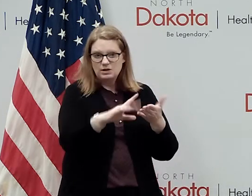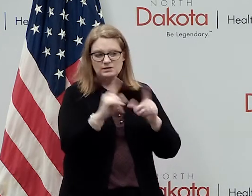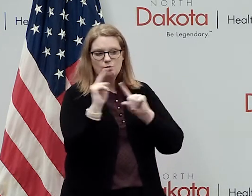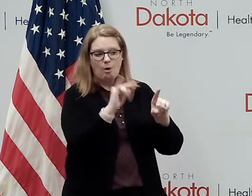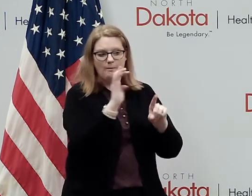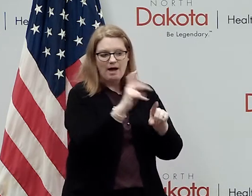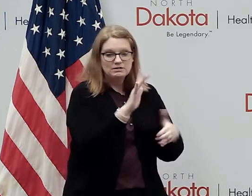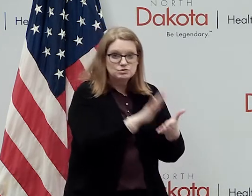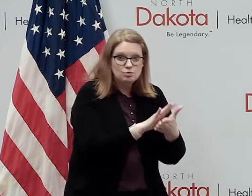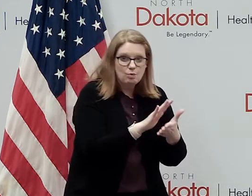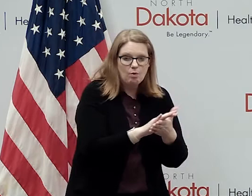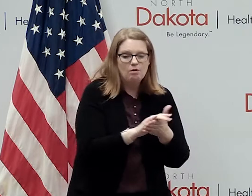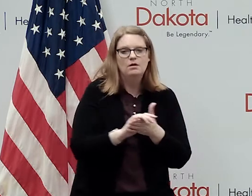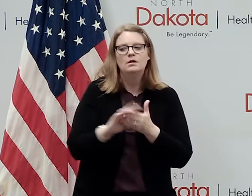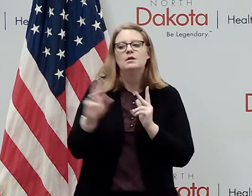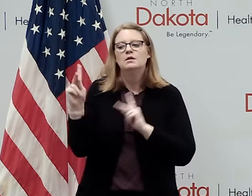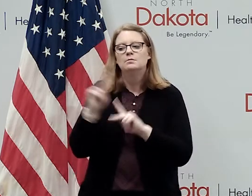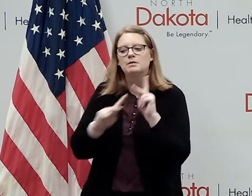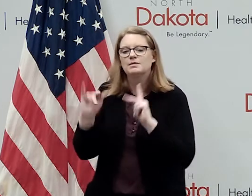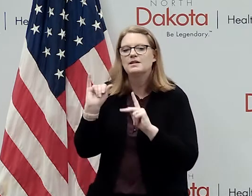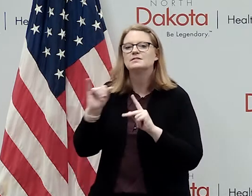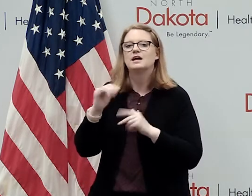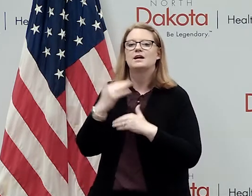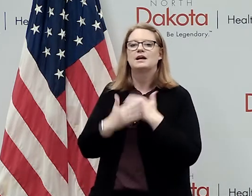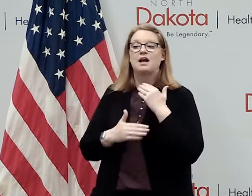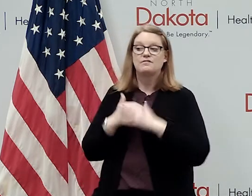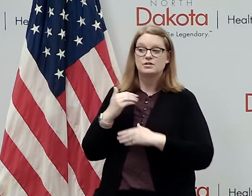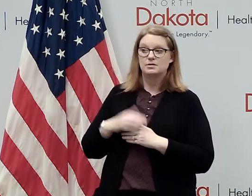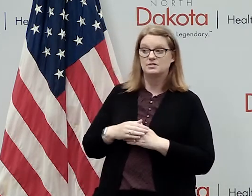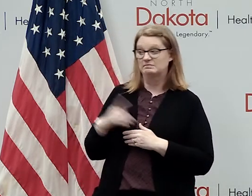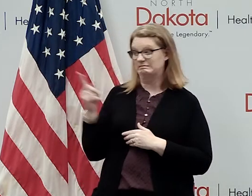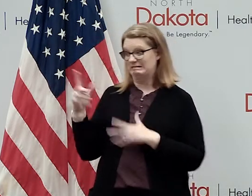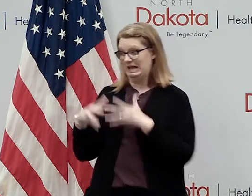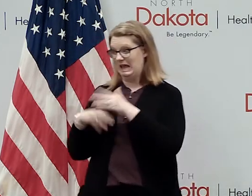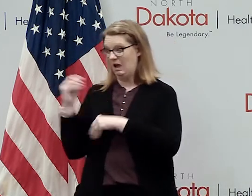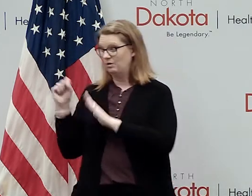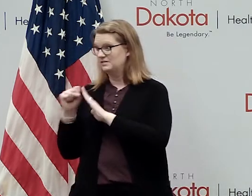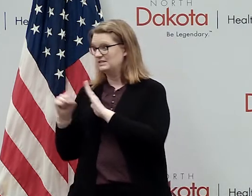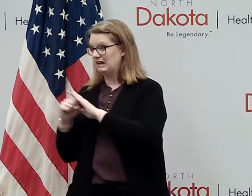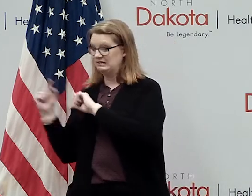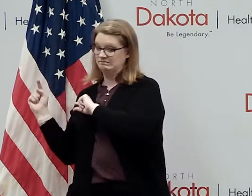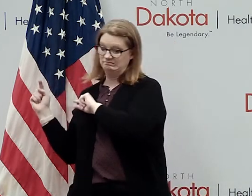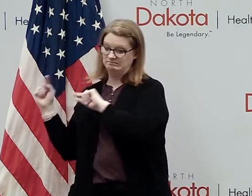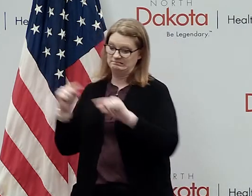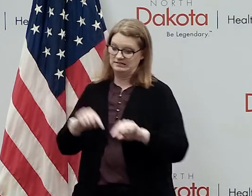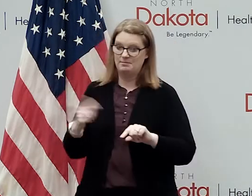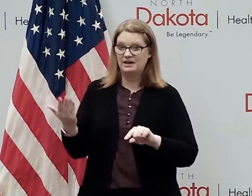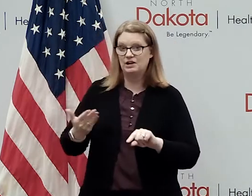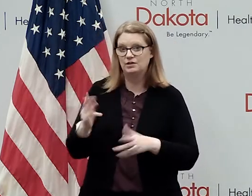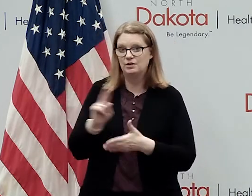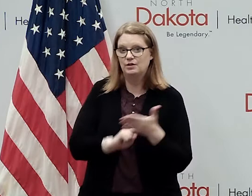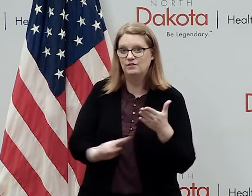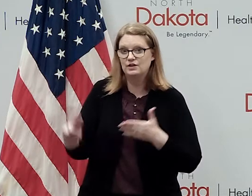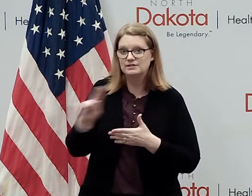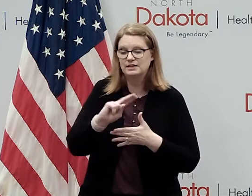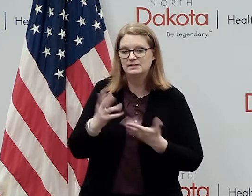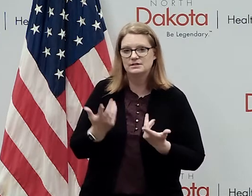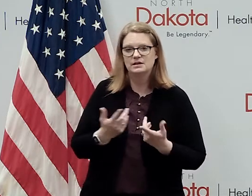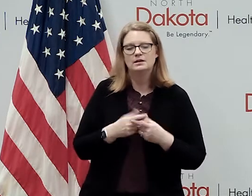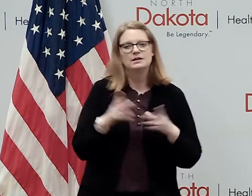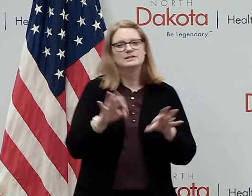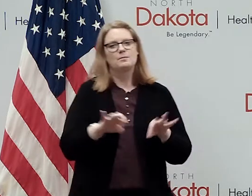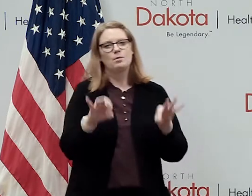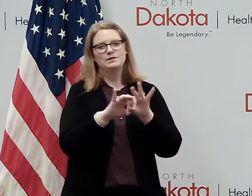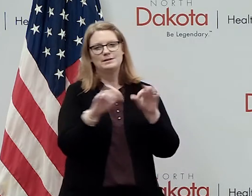key to getting people comfortable with out-of-state students returning here to our universities in the fall. It's the key to